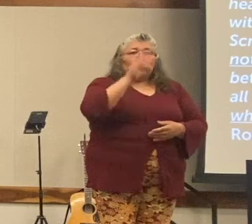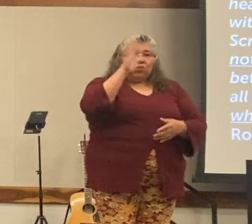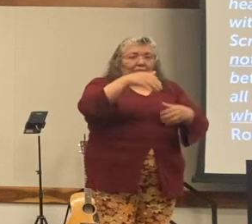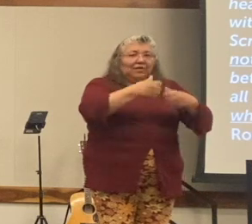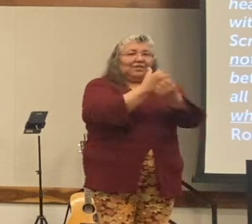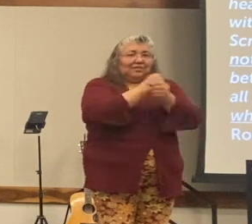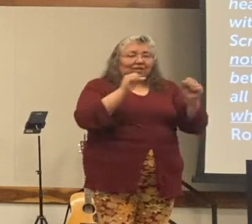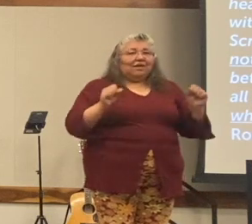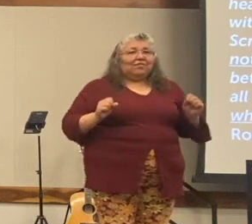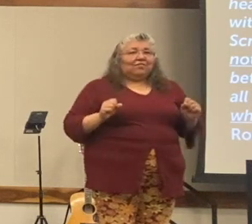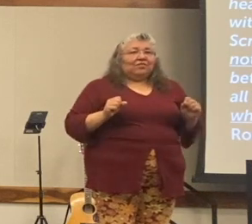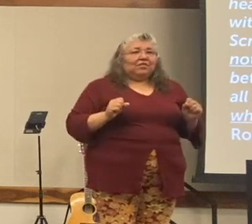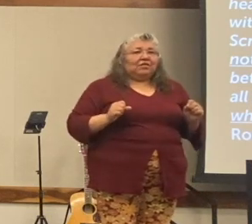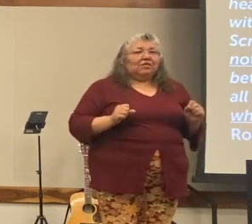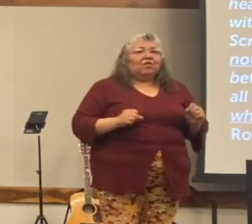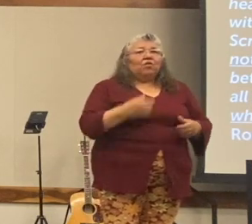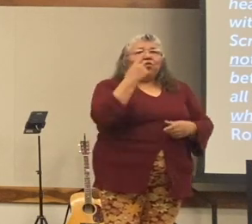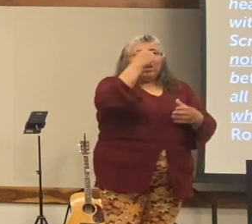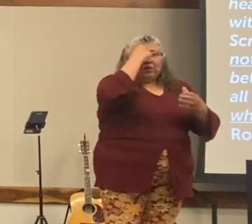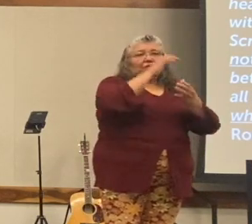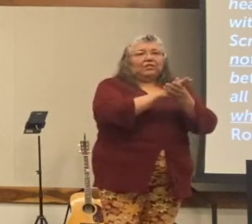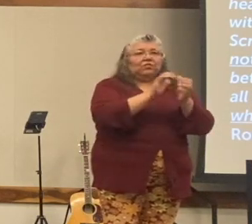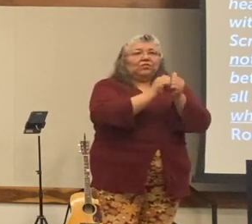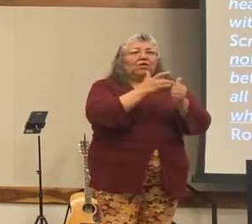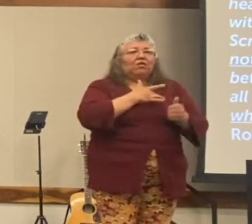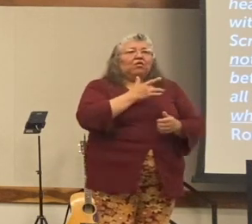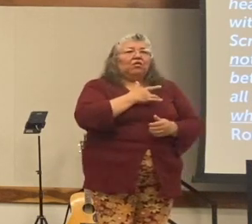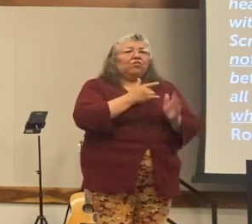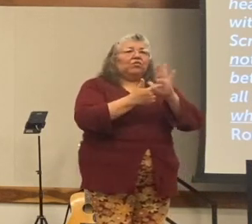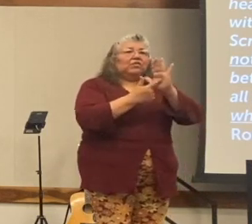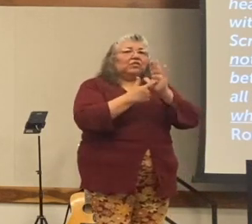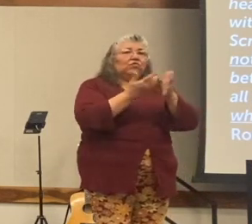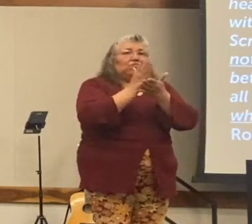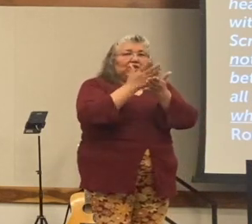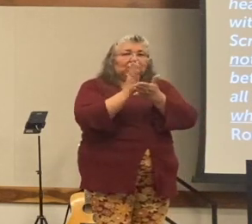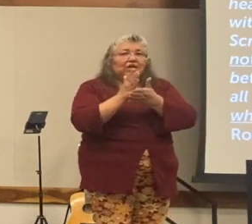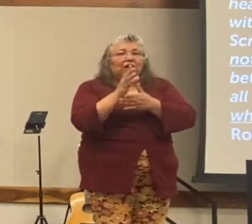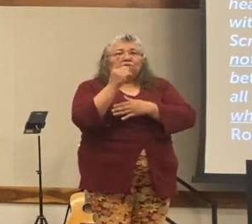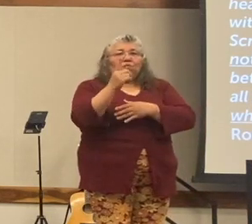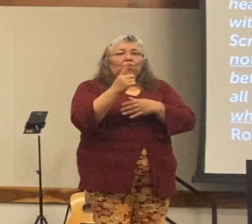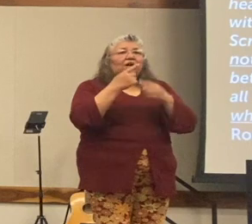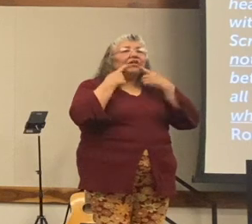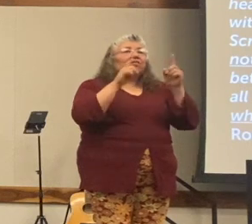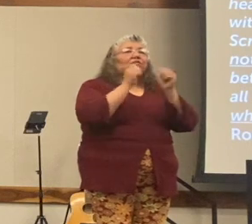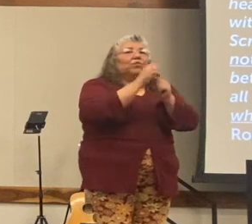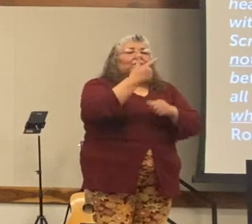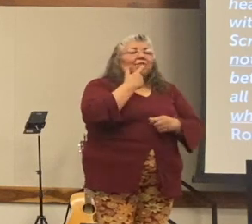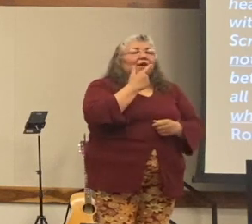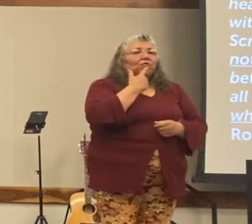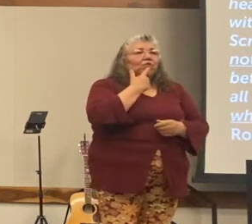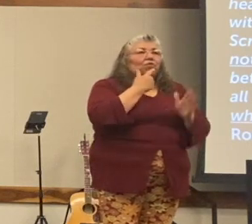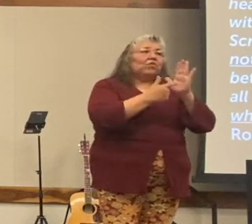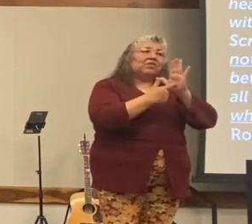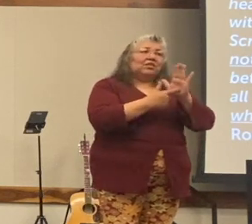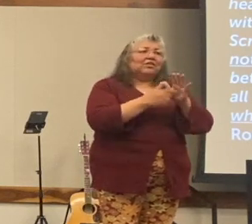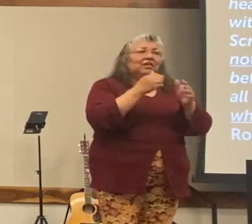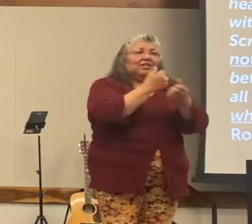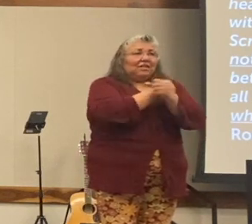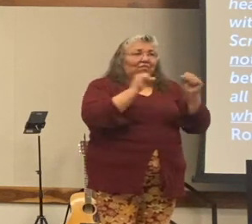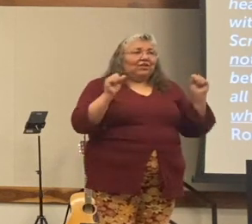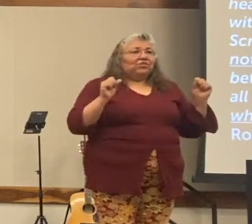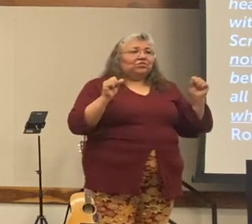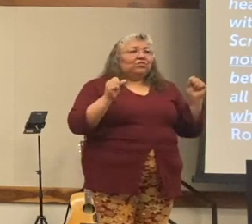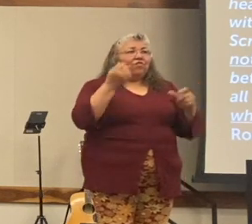be saved. One believes with the heart, resulting in righteousness, and one confesses with the mouth, resulting in